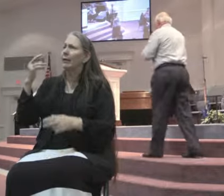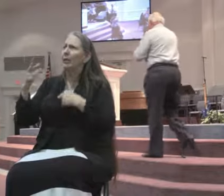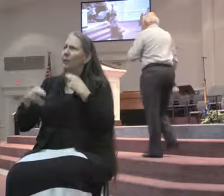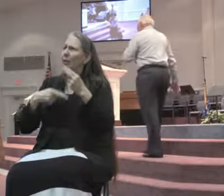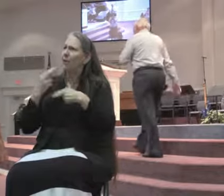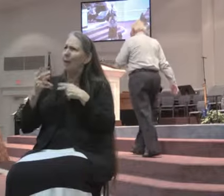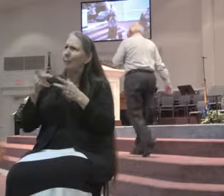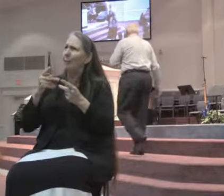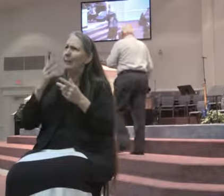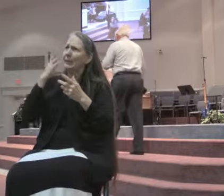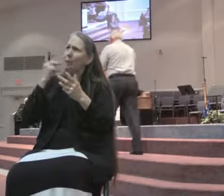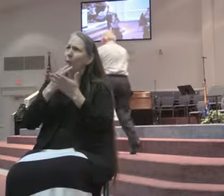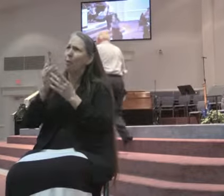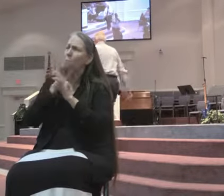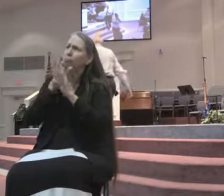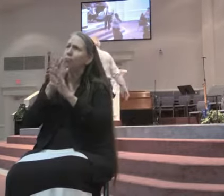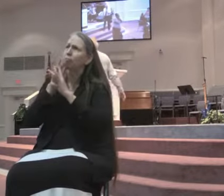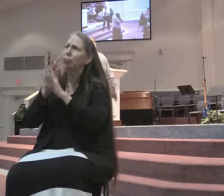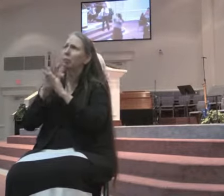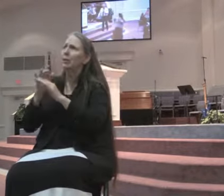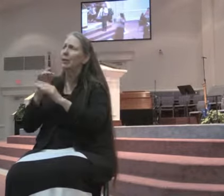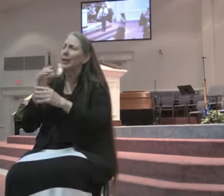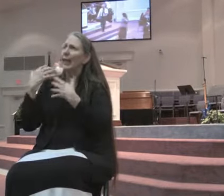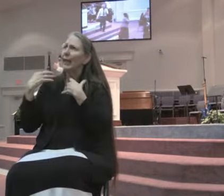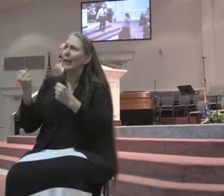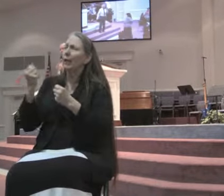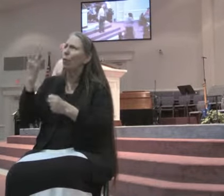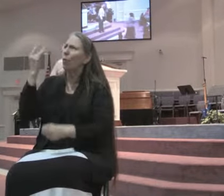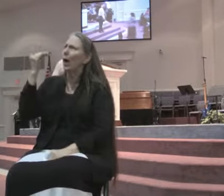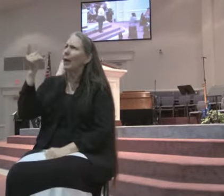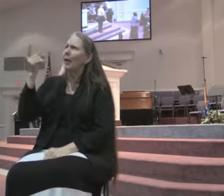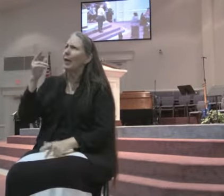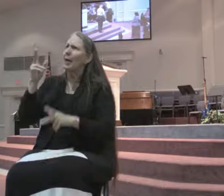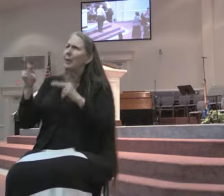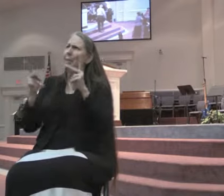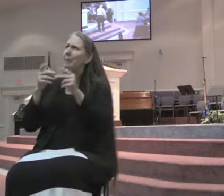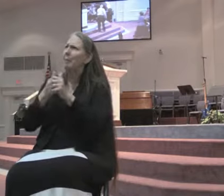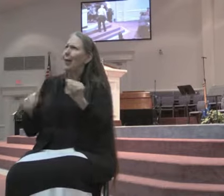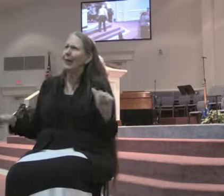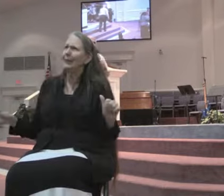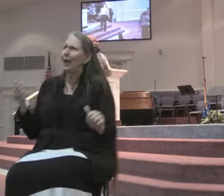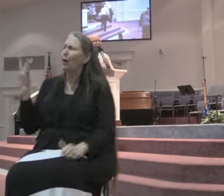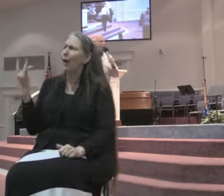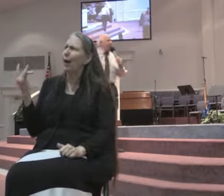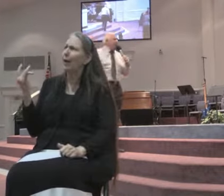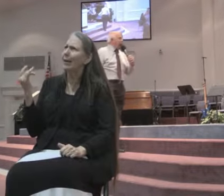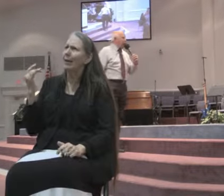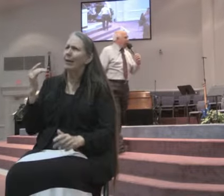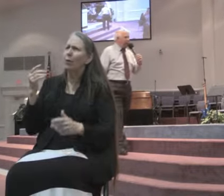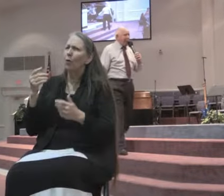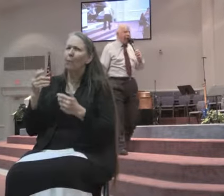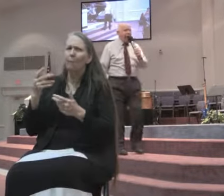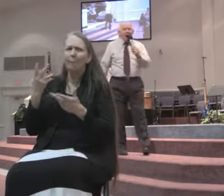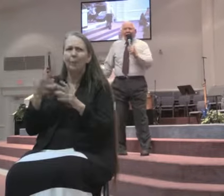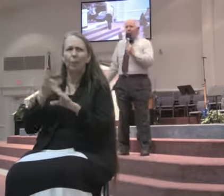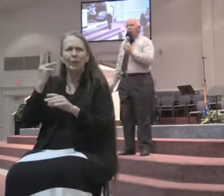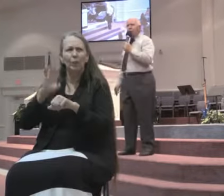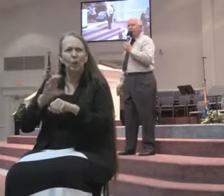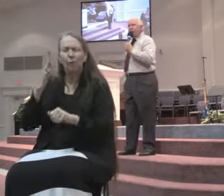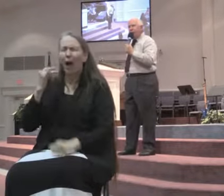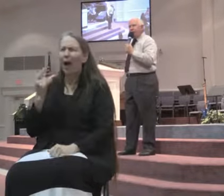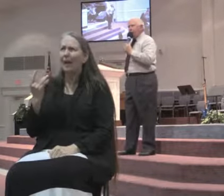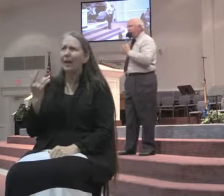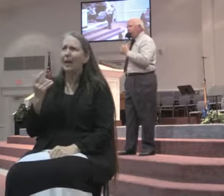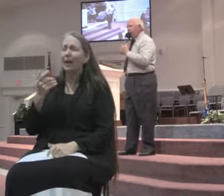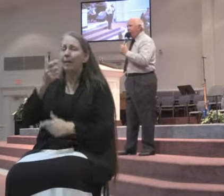where people are getting the Holy Ghost and getting healed, why are people backsliding? Why are we losing people? They